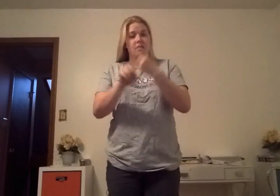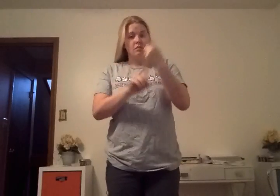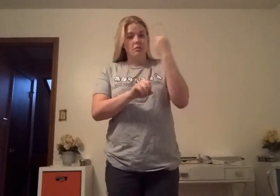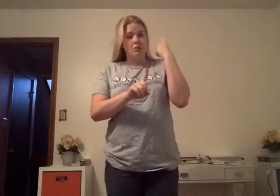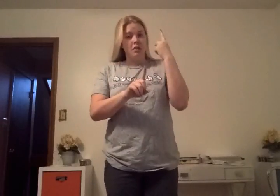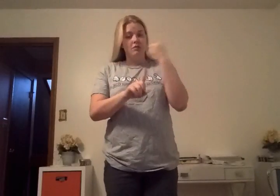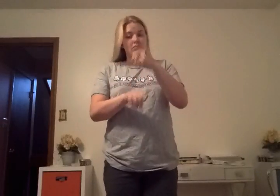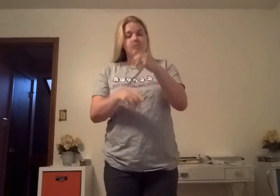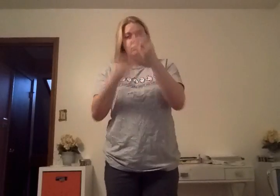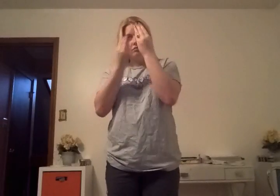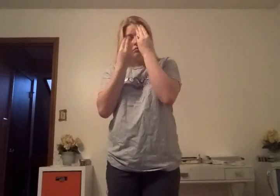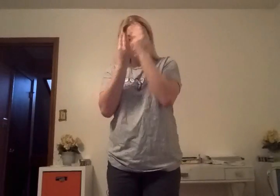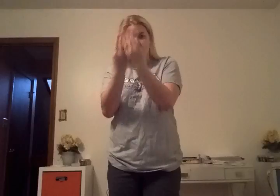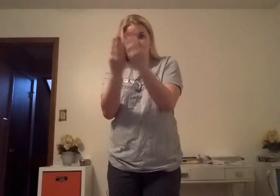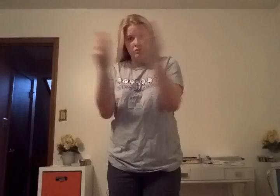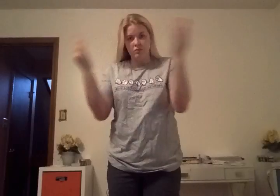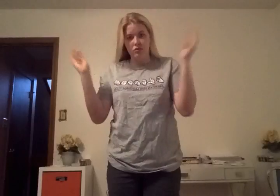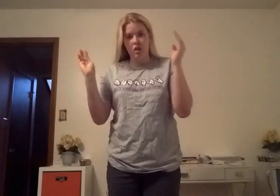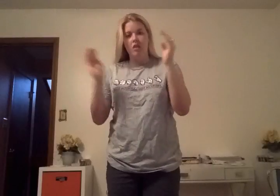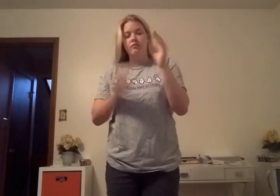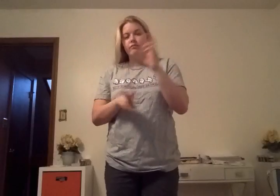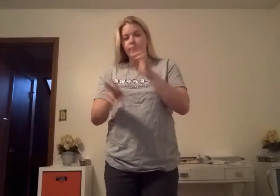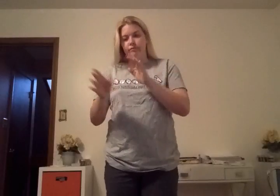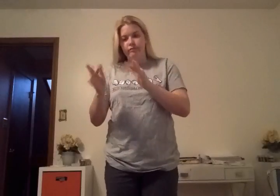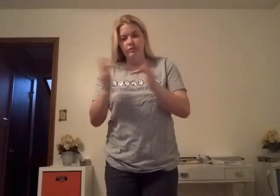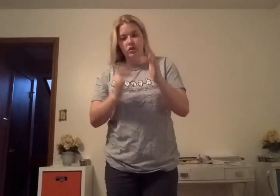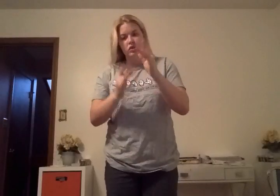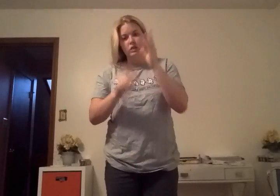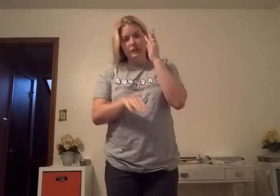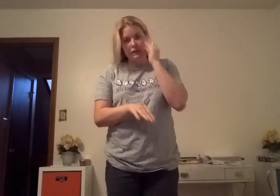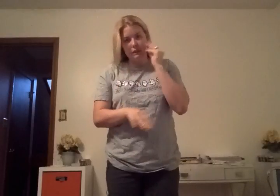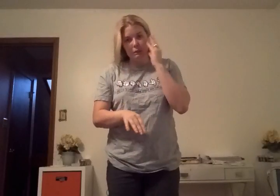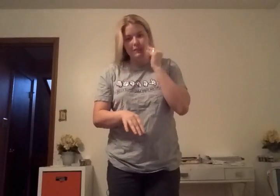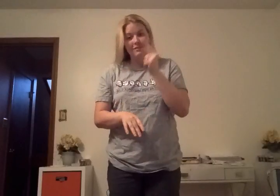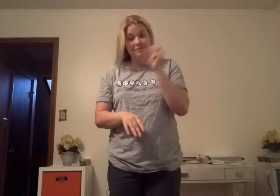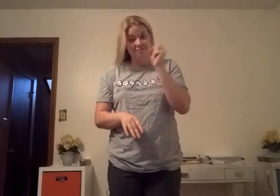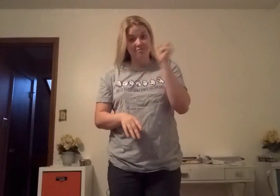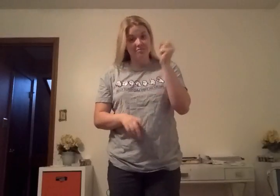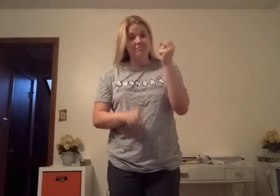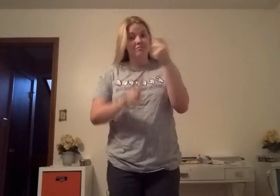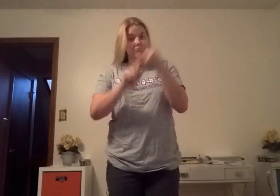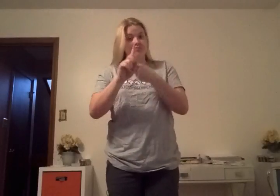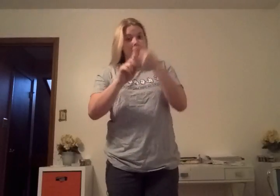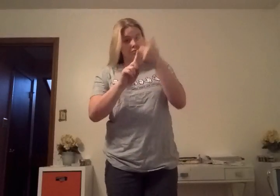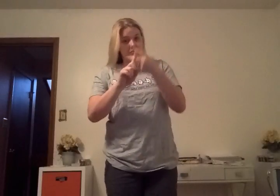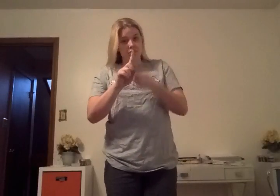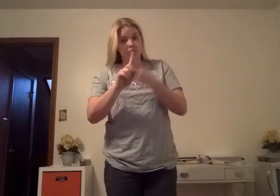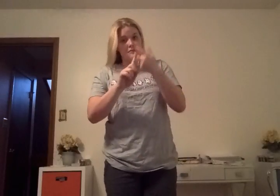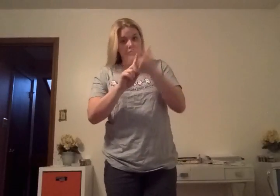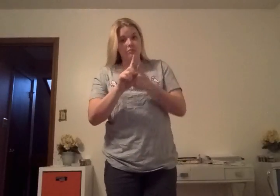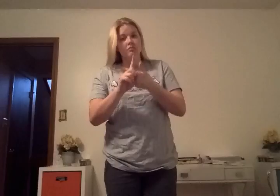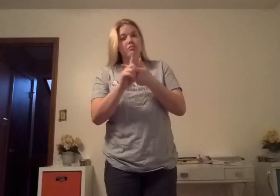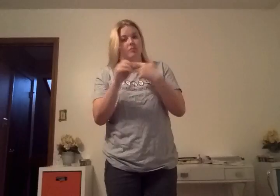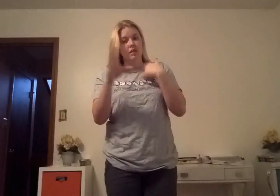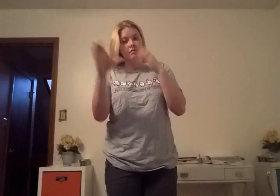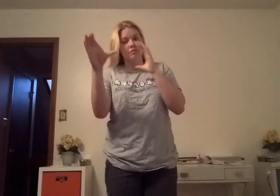soon share her journey over the past several months. And she did just that in our candid and often emotional conversation.